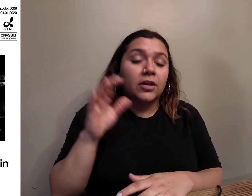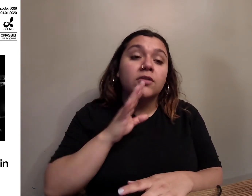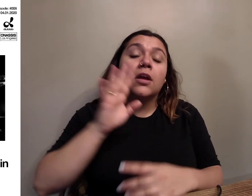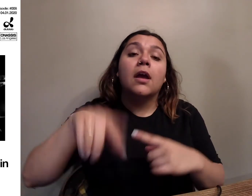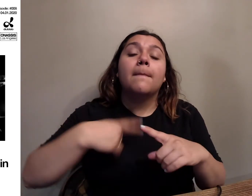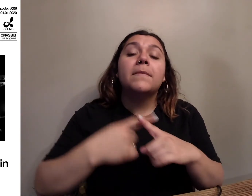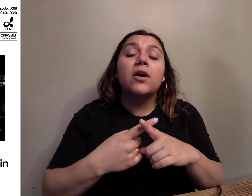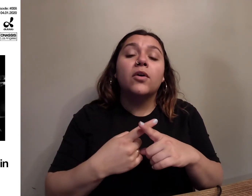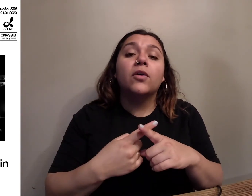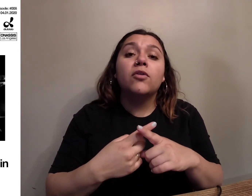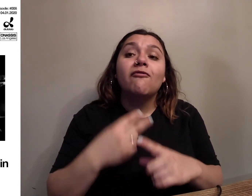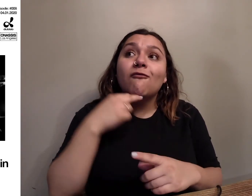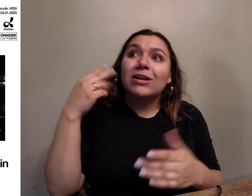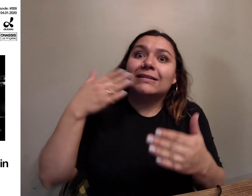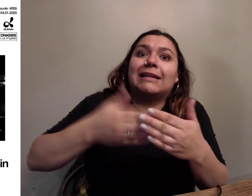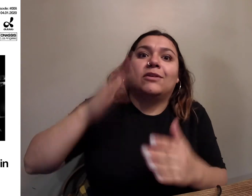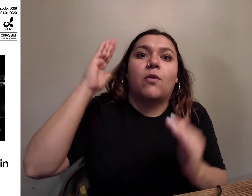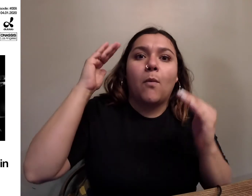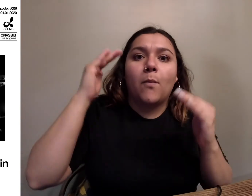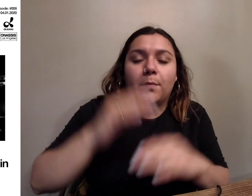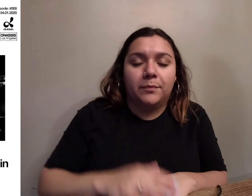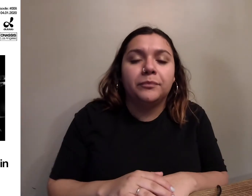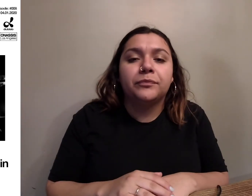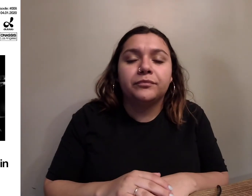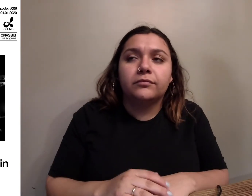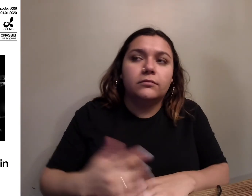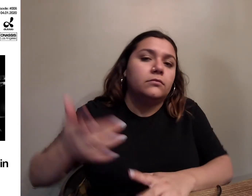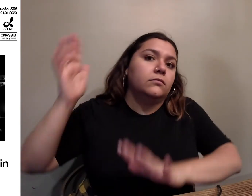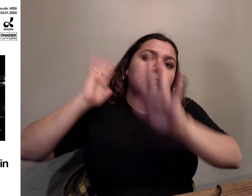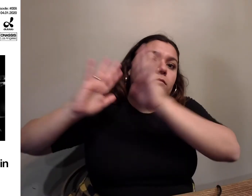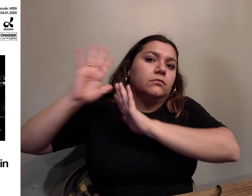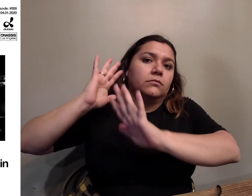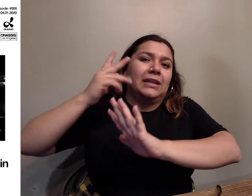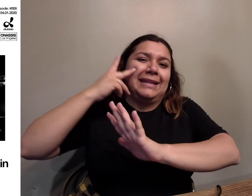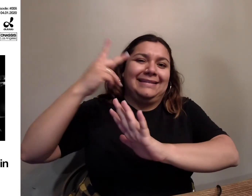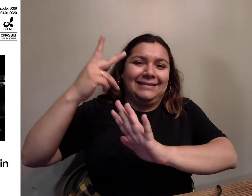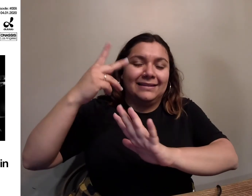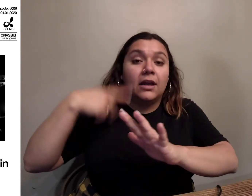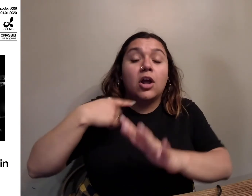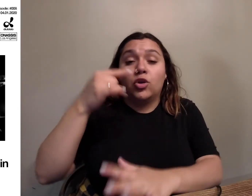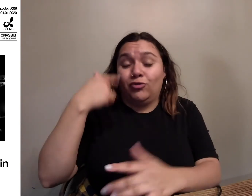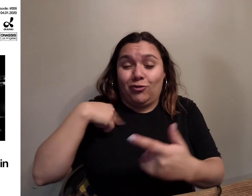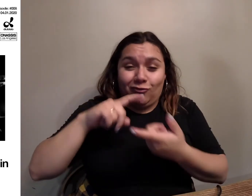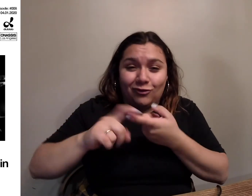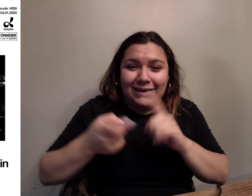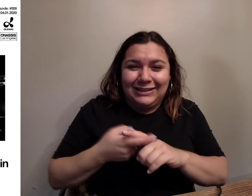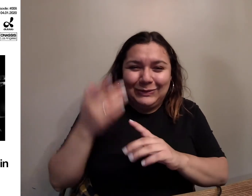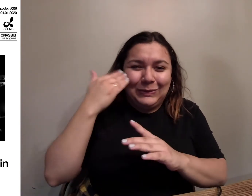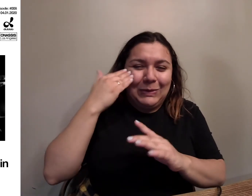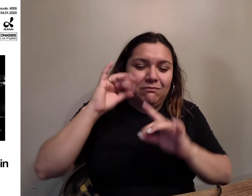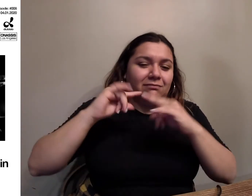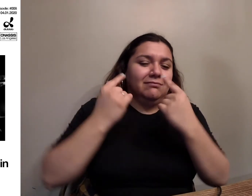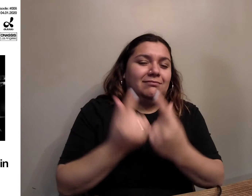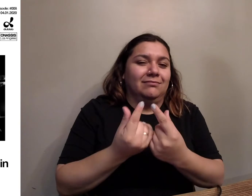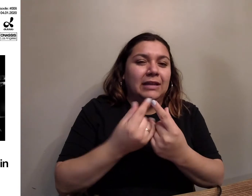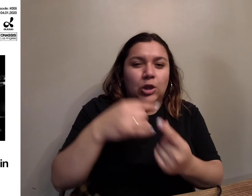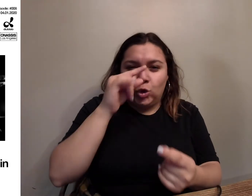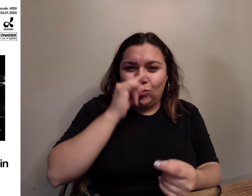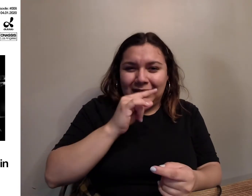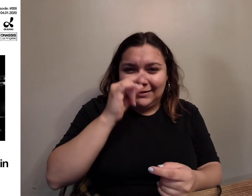voices against hope in going all the way back to our friends the Greeks. And one story